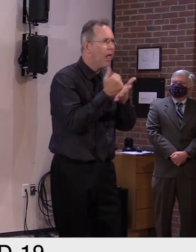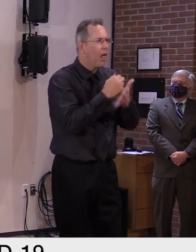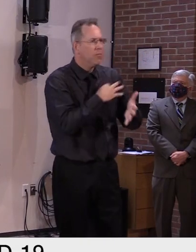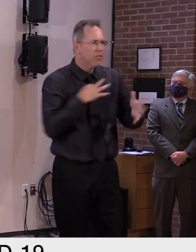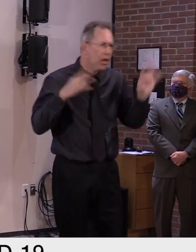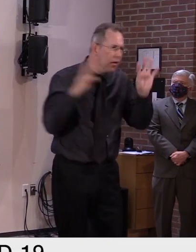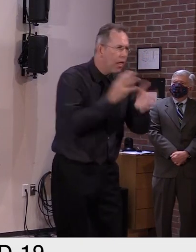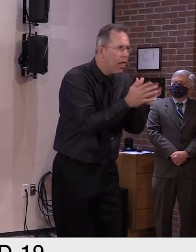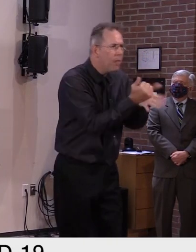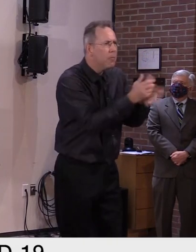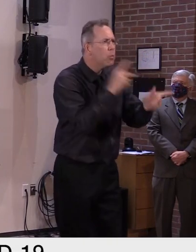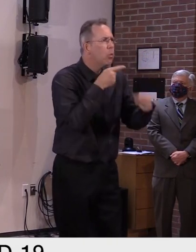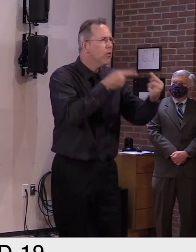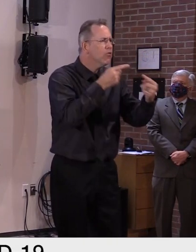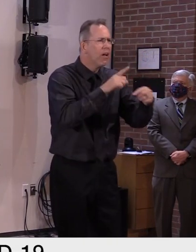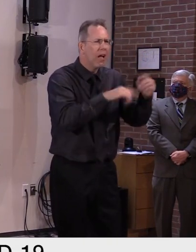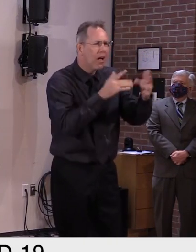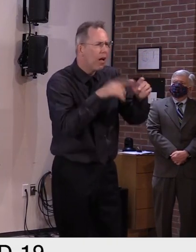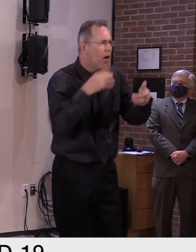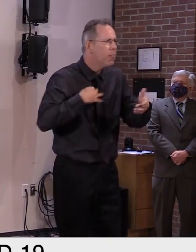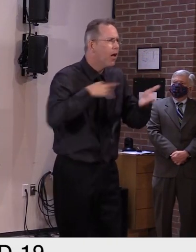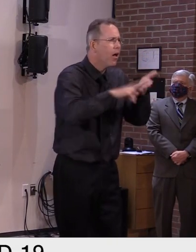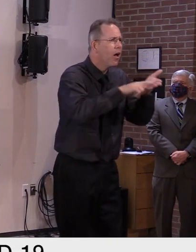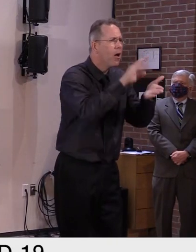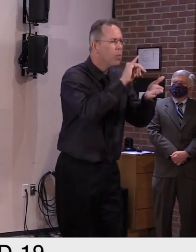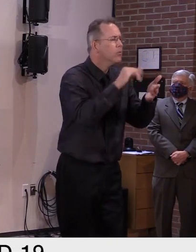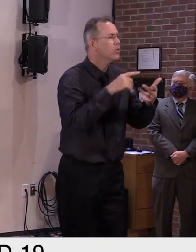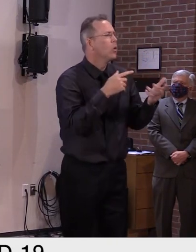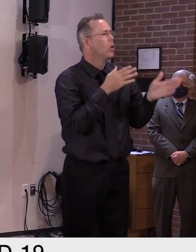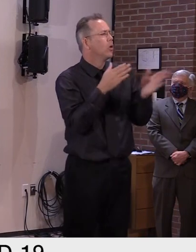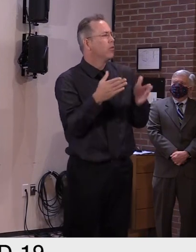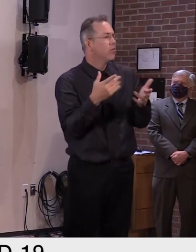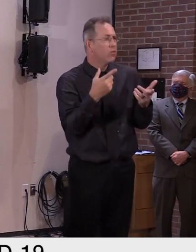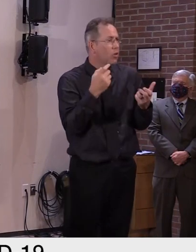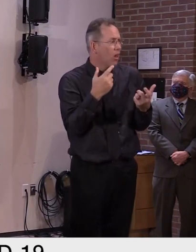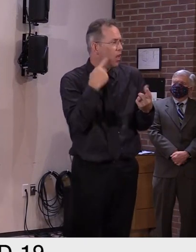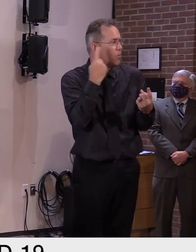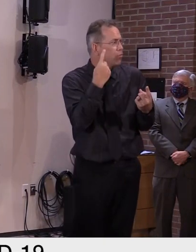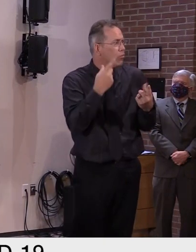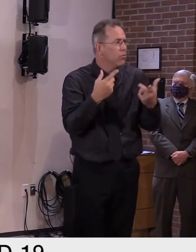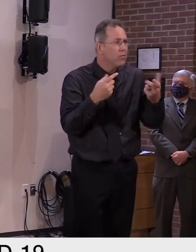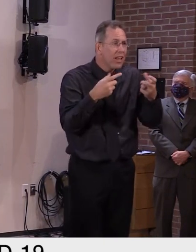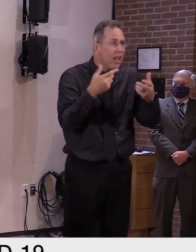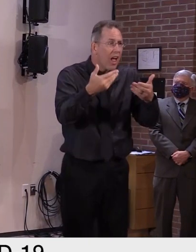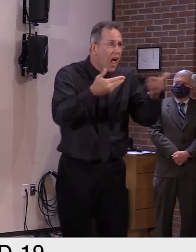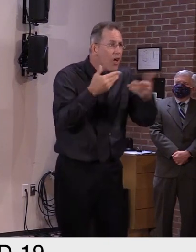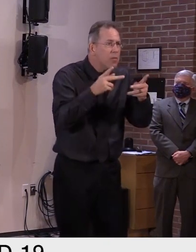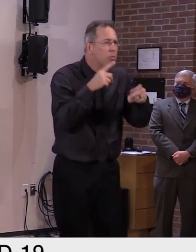brought on to process some of those applications to make sure they're processed? Got it.